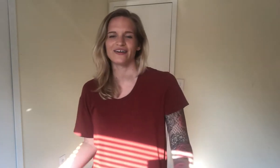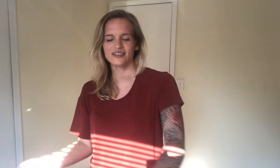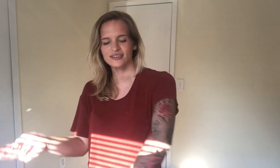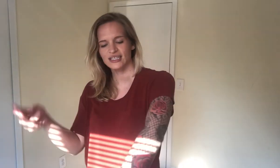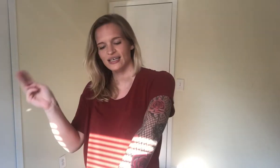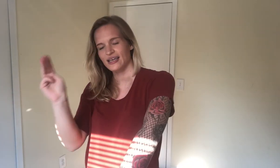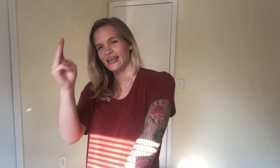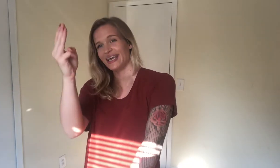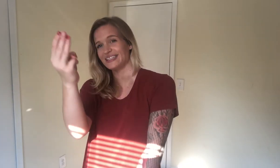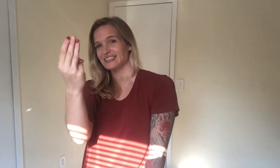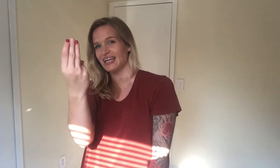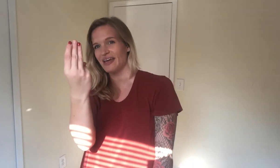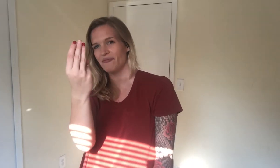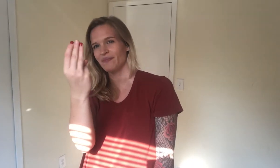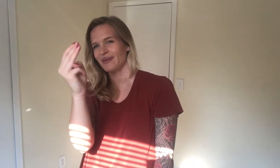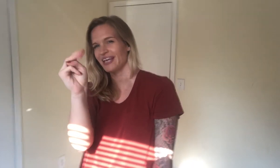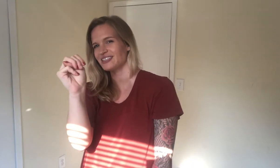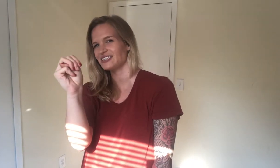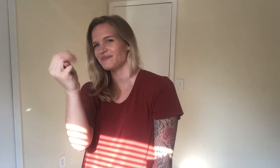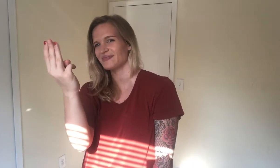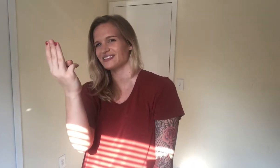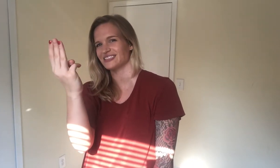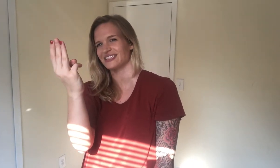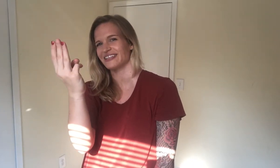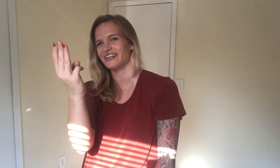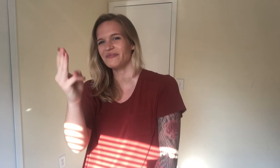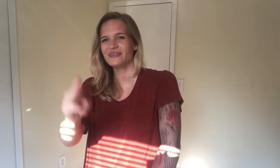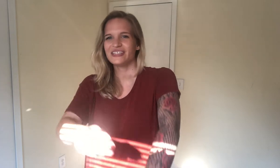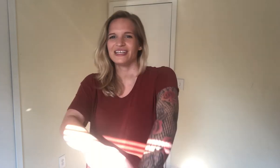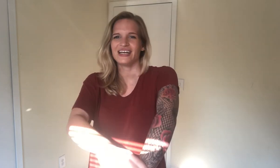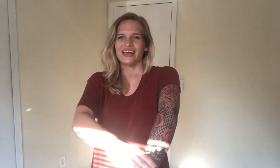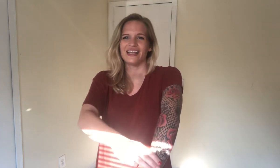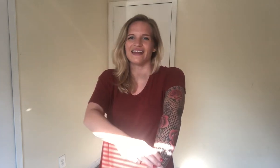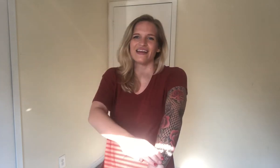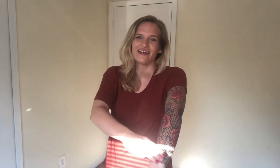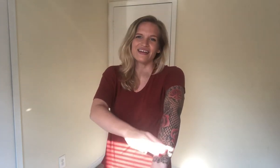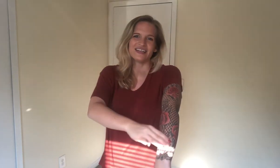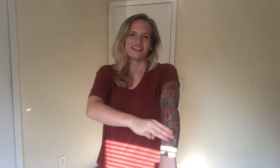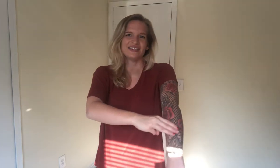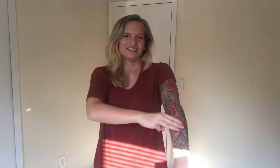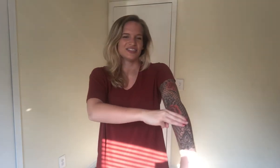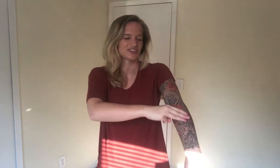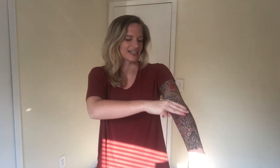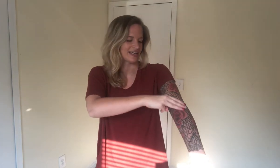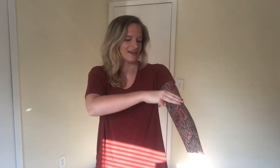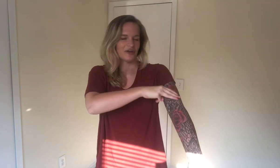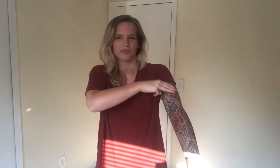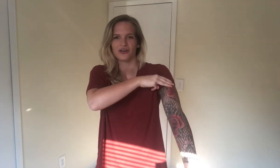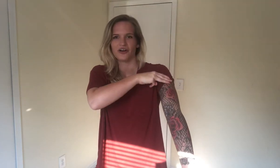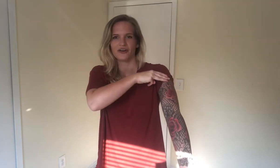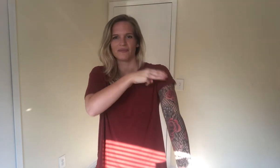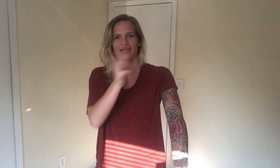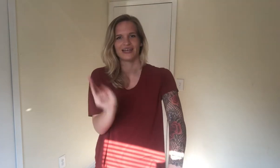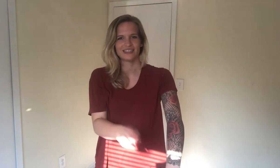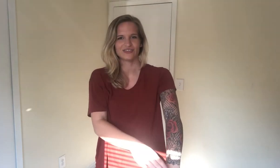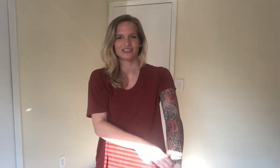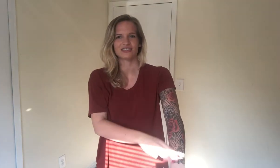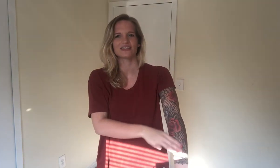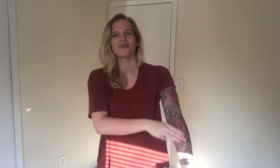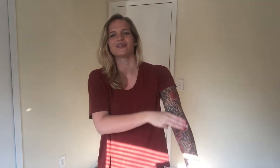miles is an M hand shape, just like up, and then drag it up your arm and do it slowly,